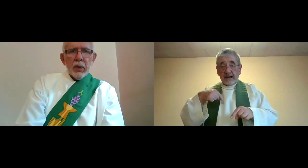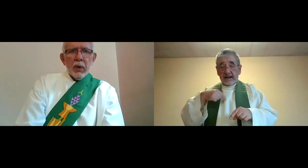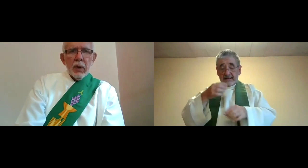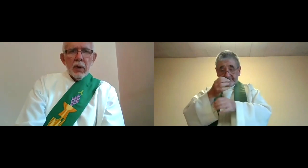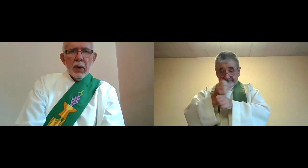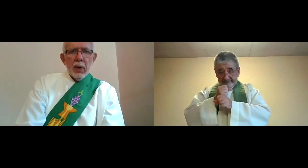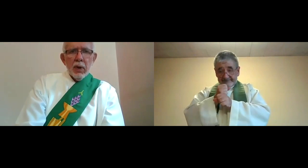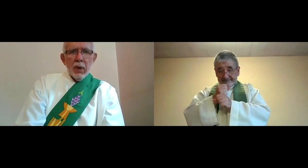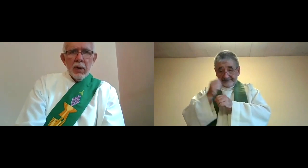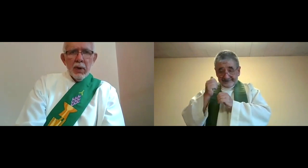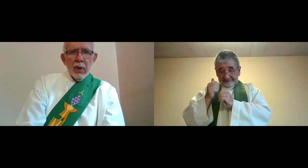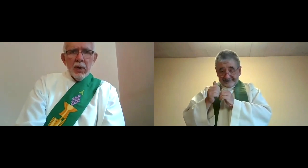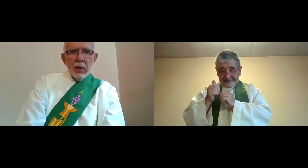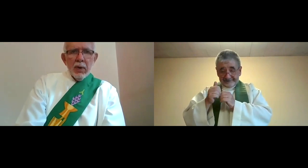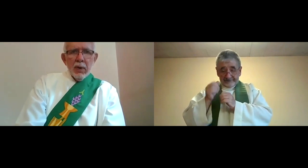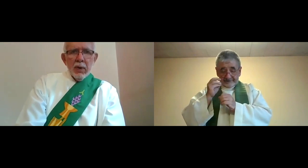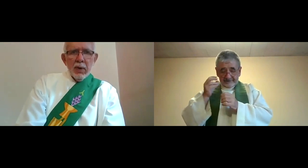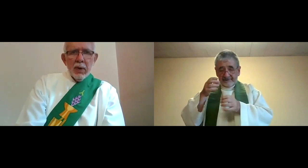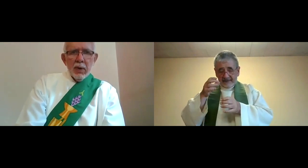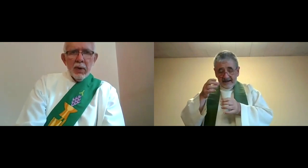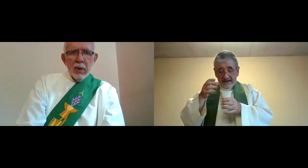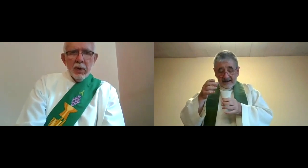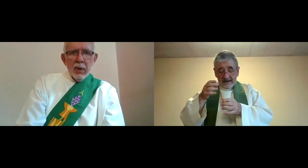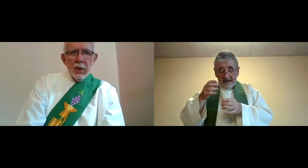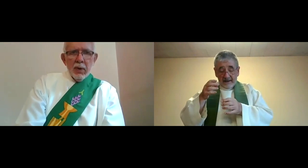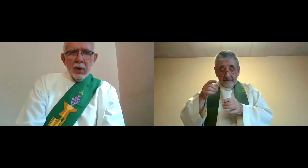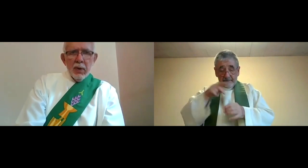I will be receiving the Eucharist on behalf of all of us.